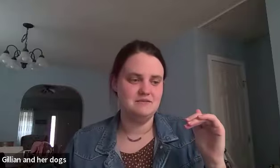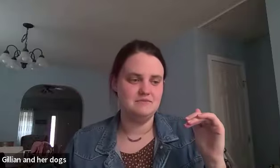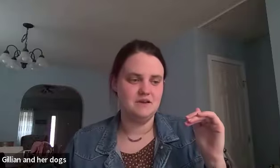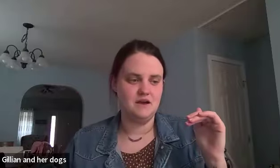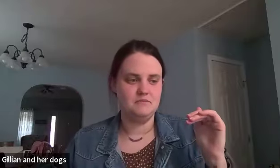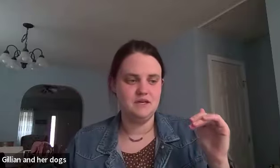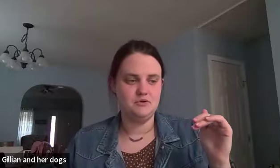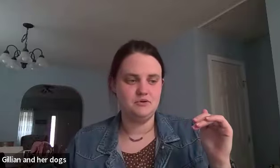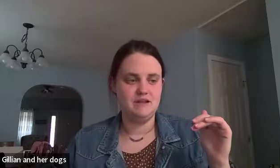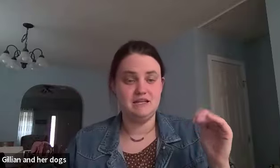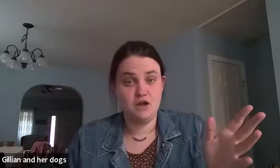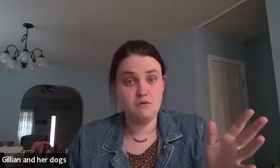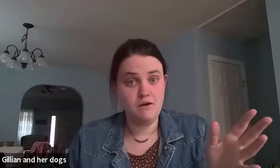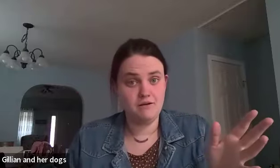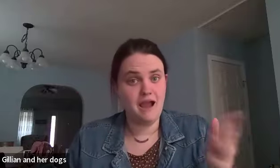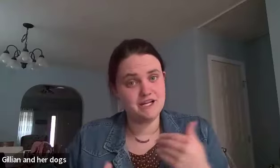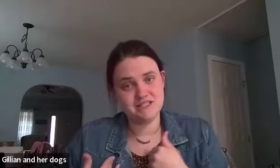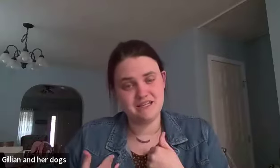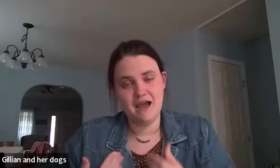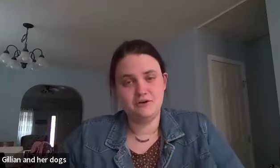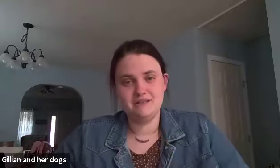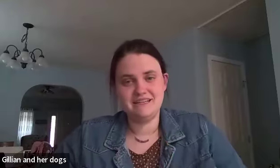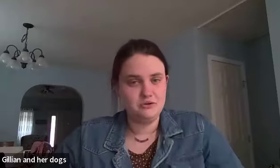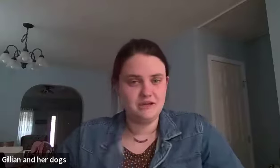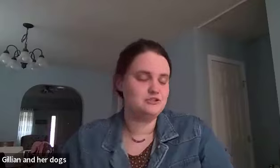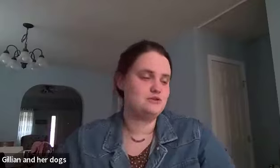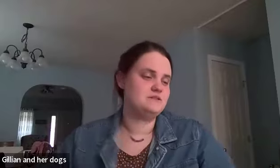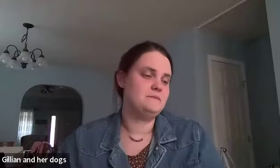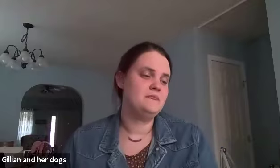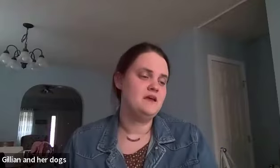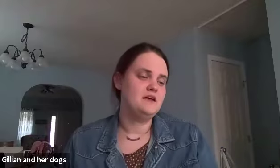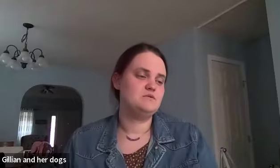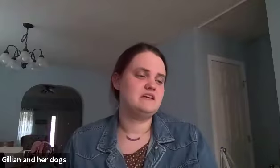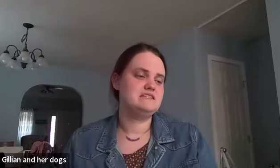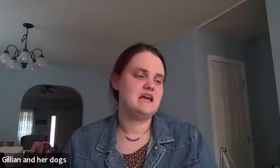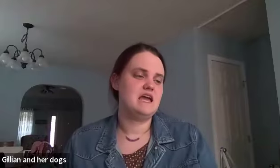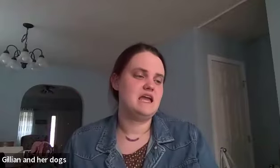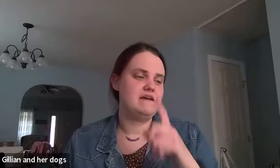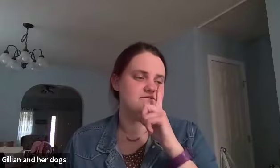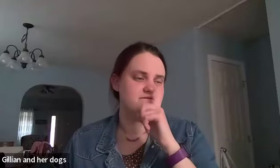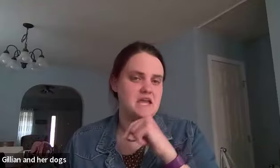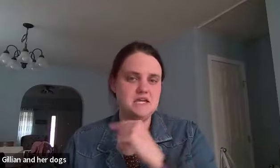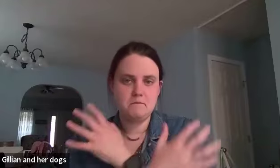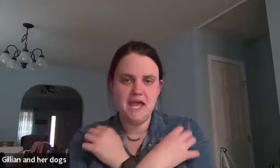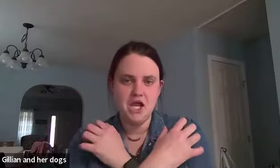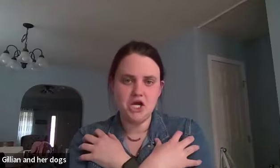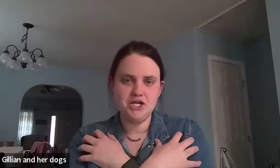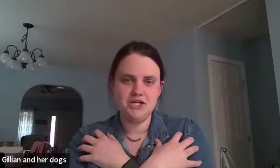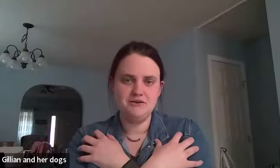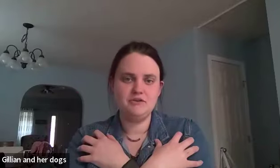and people, and it's not wrong. I just think, I don't know, it's like a little giggle joke to me, is when they say fake bear when